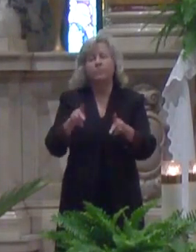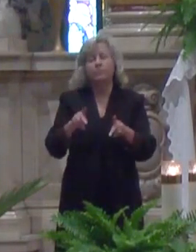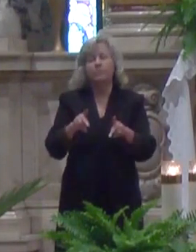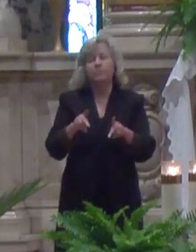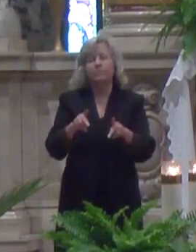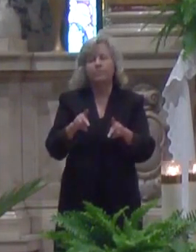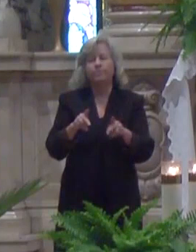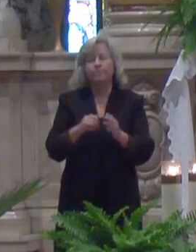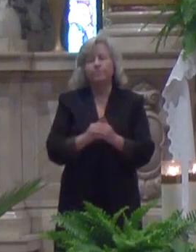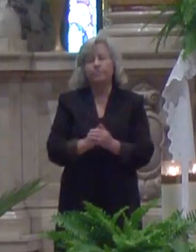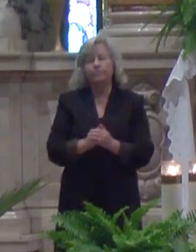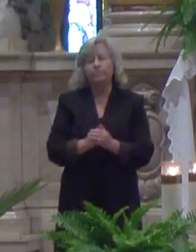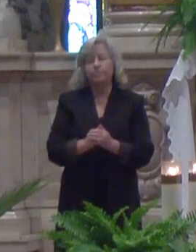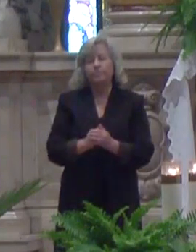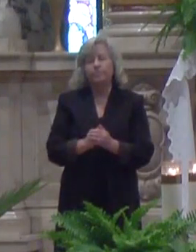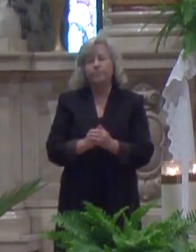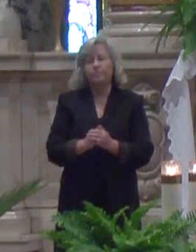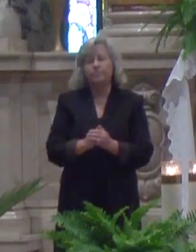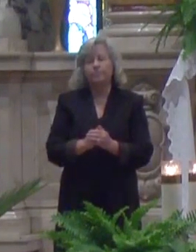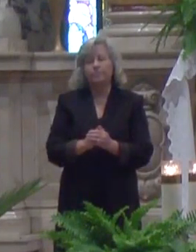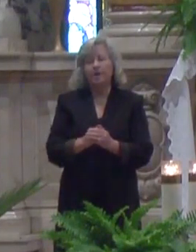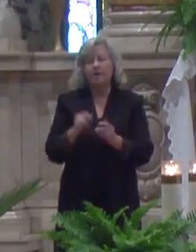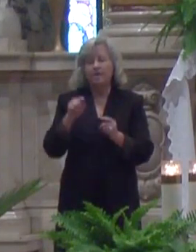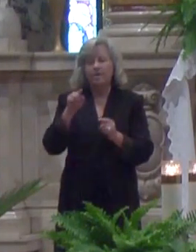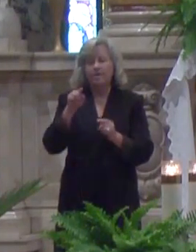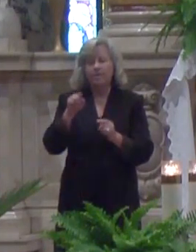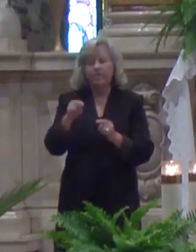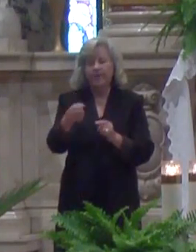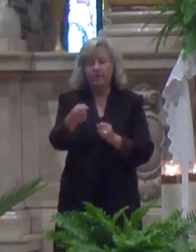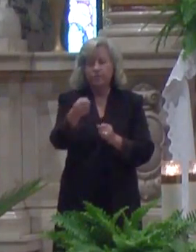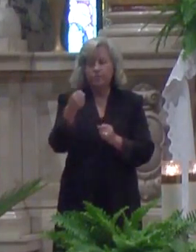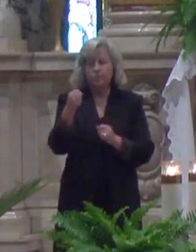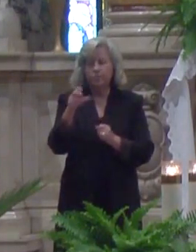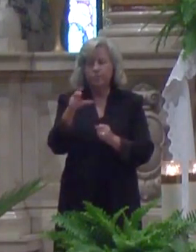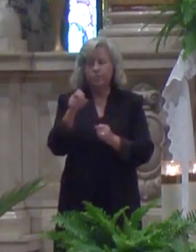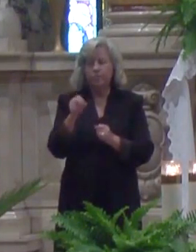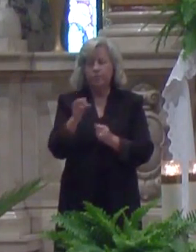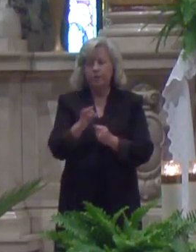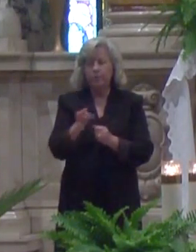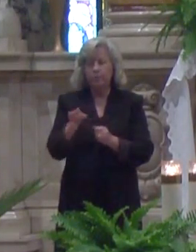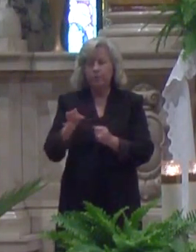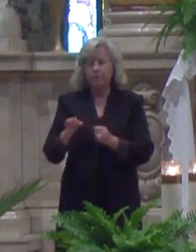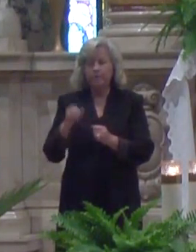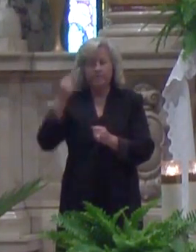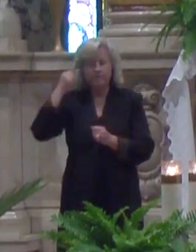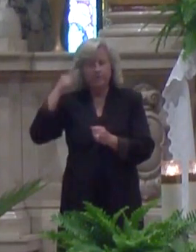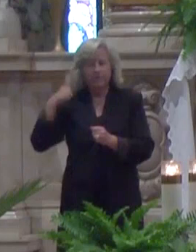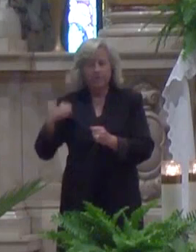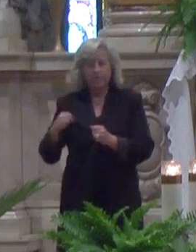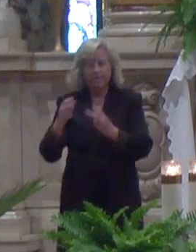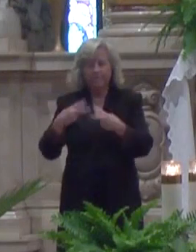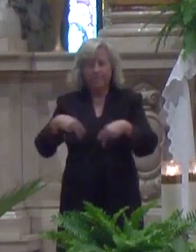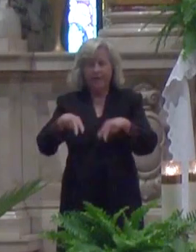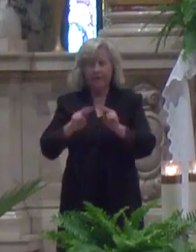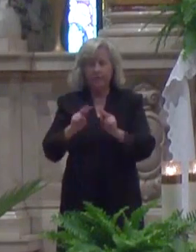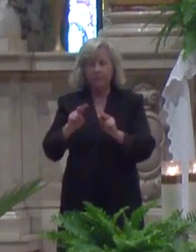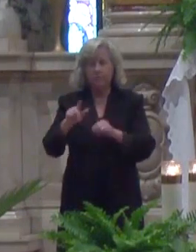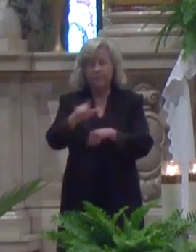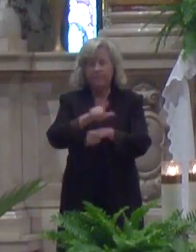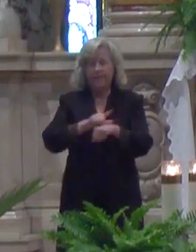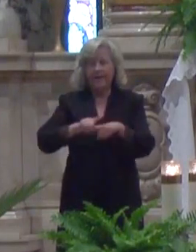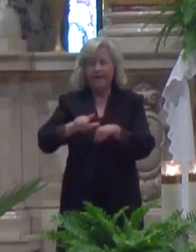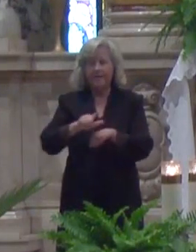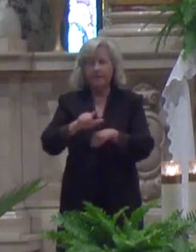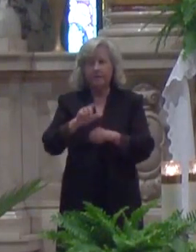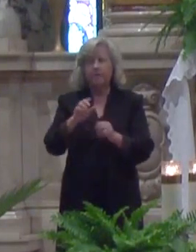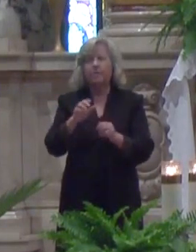through Jeremiah the prophet, "And they took the 30 pieces of silver, the value of a man with a price on his head, a